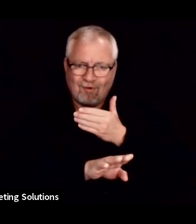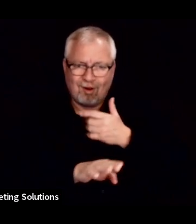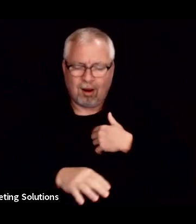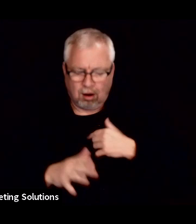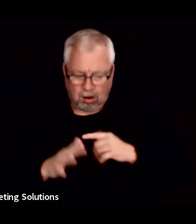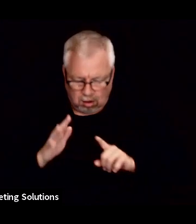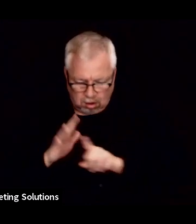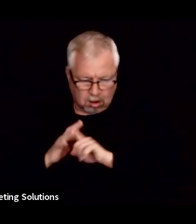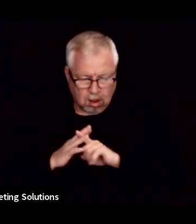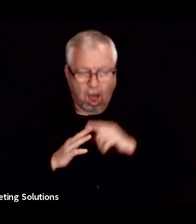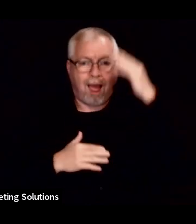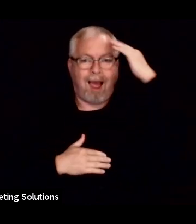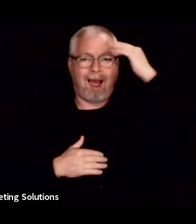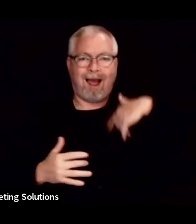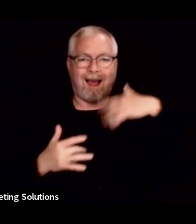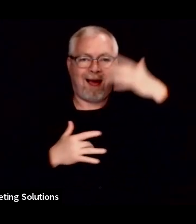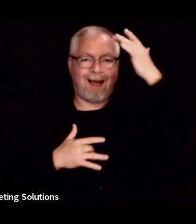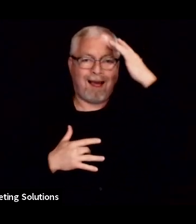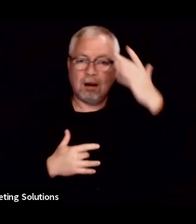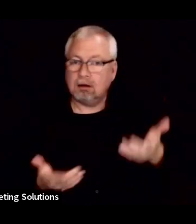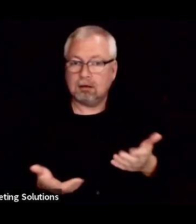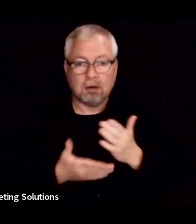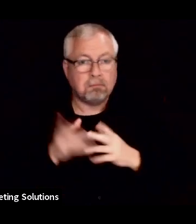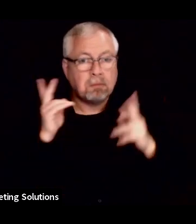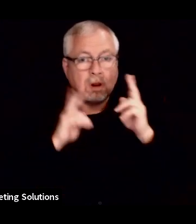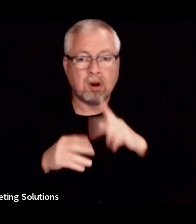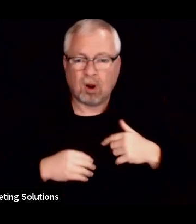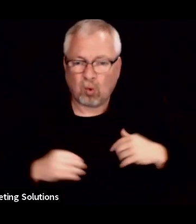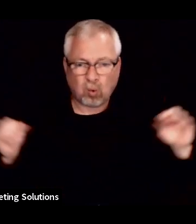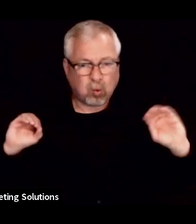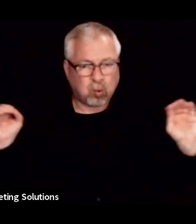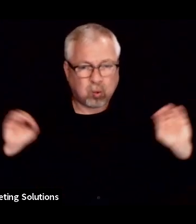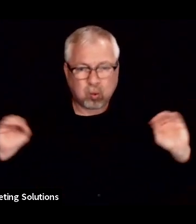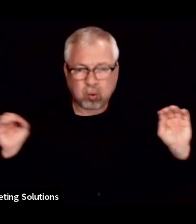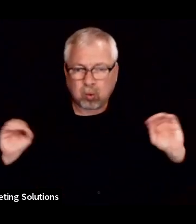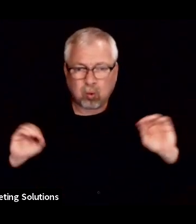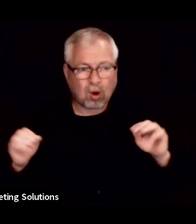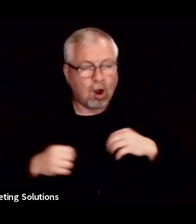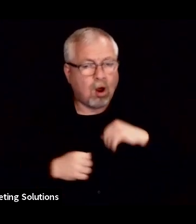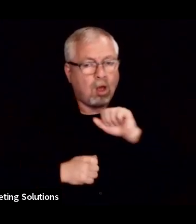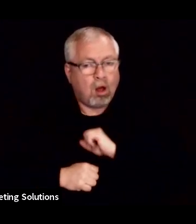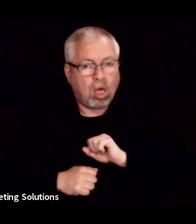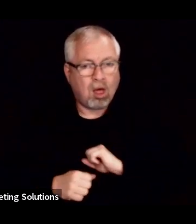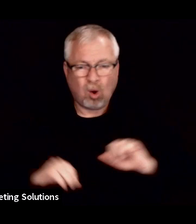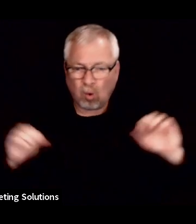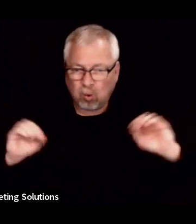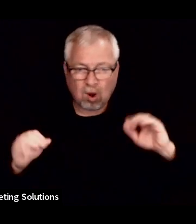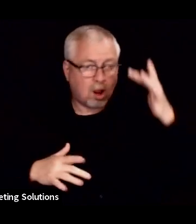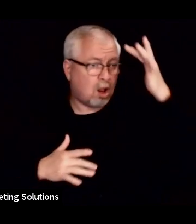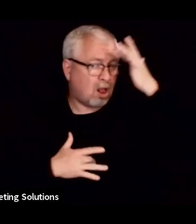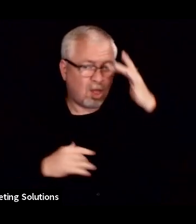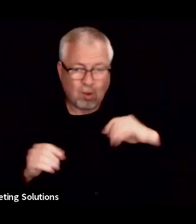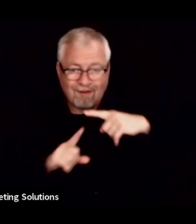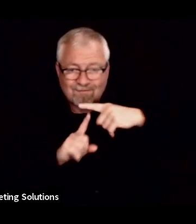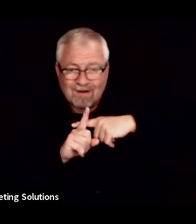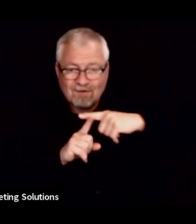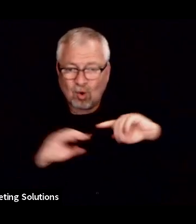is because of that you really can't be sure if you don't have any